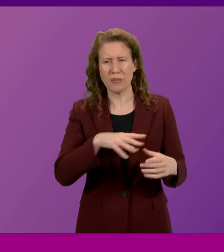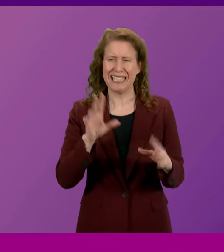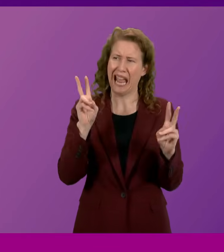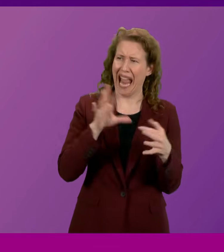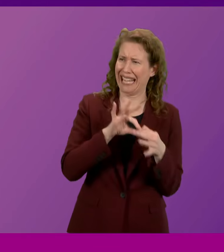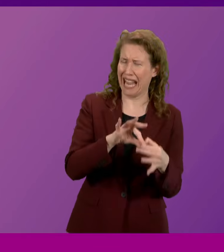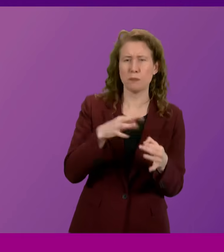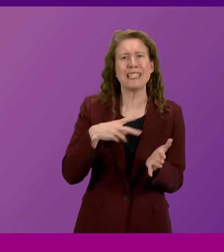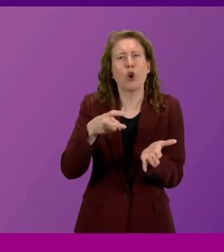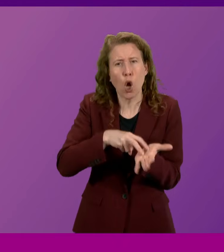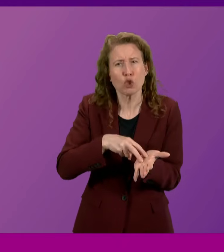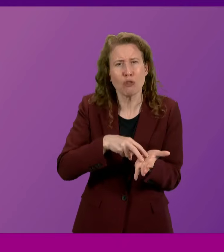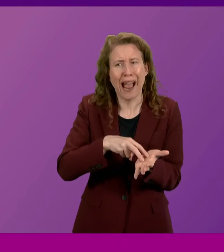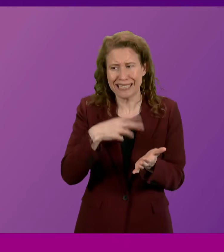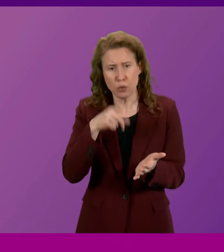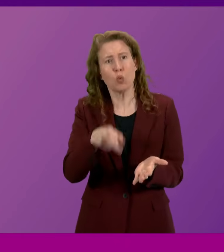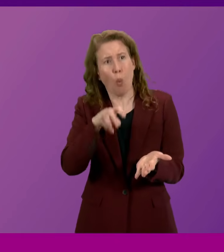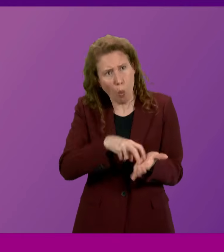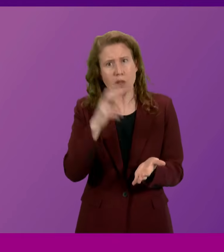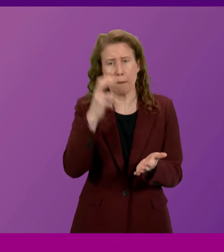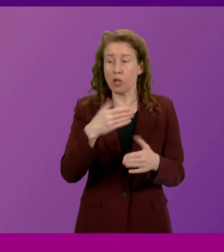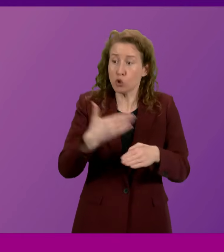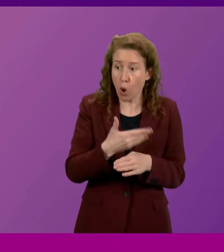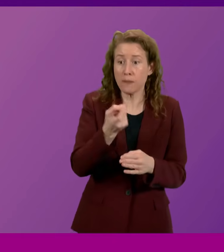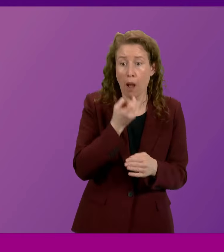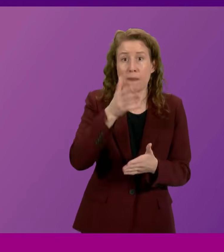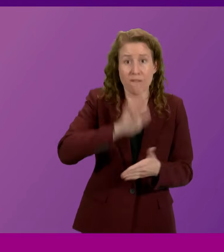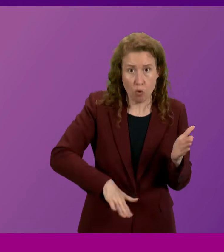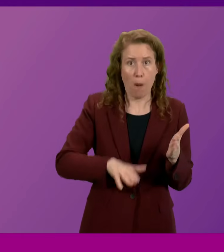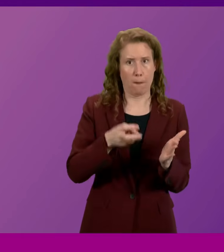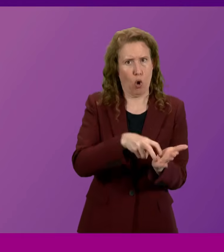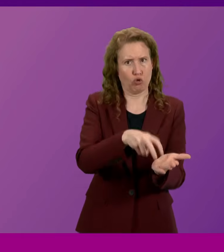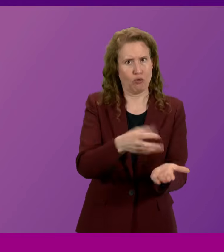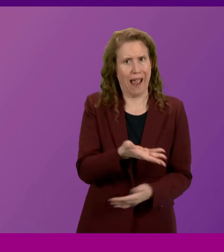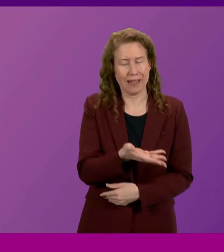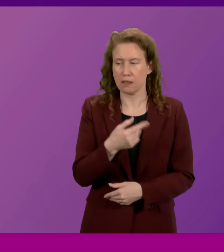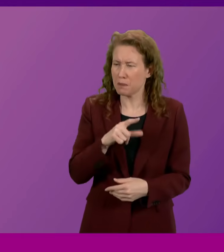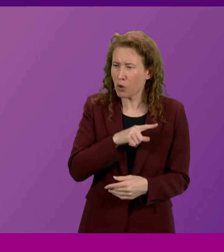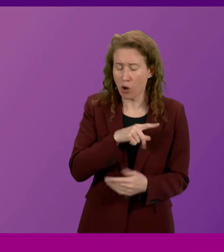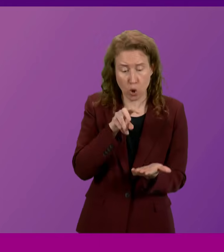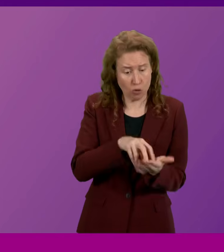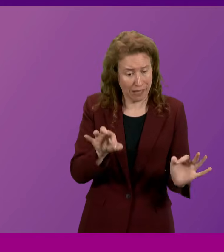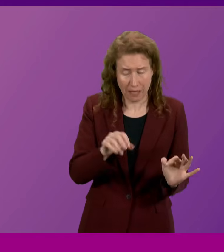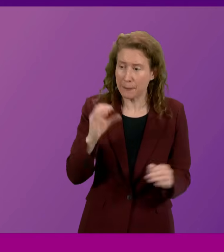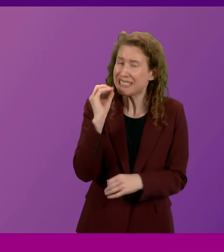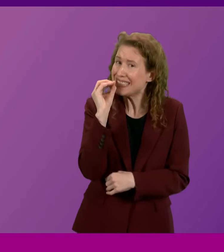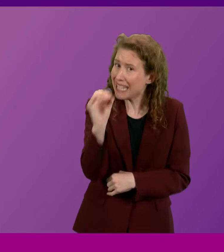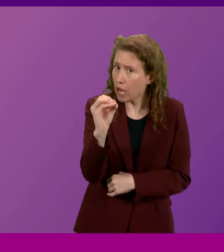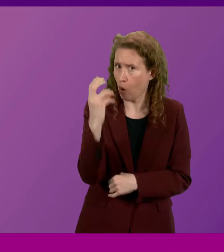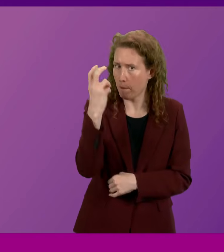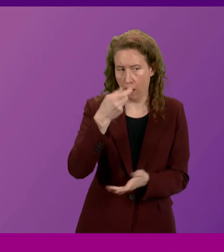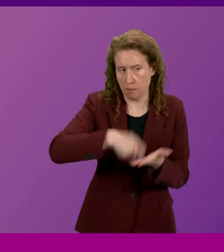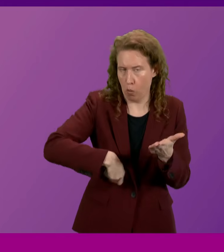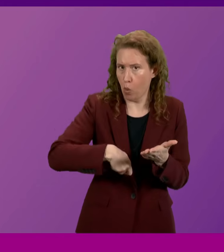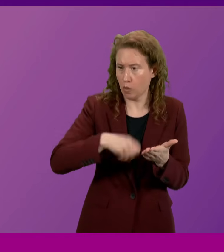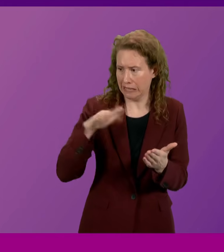contracts from the Scottish Government. Jobs come from contracts. And the reality is There have been 0 buses commissioned